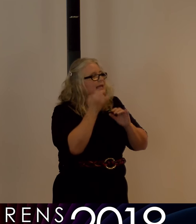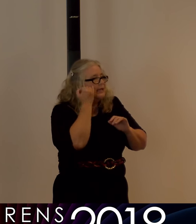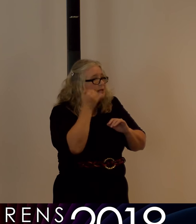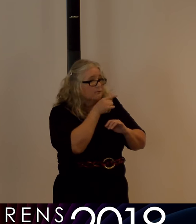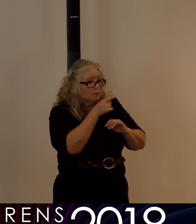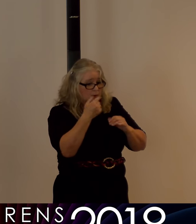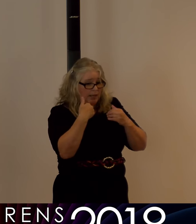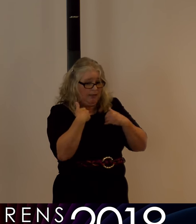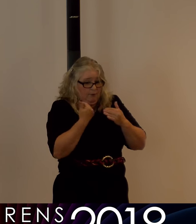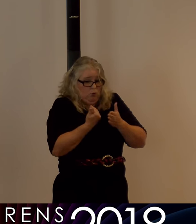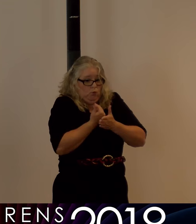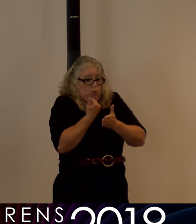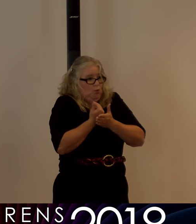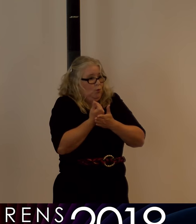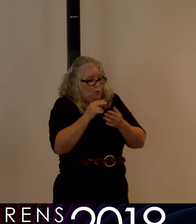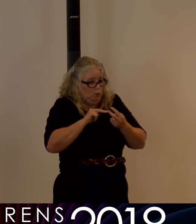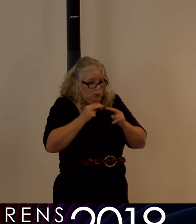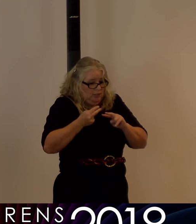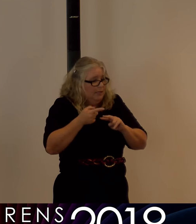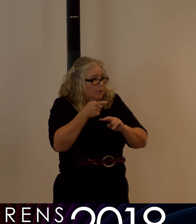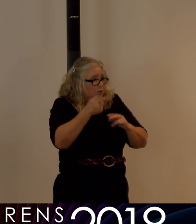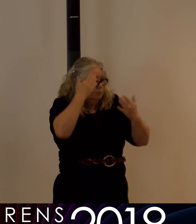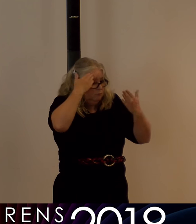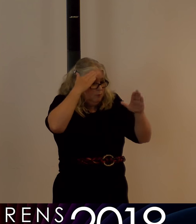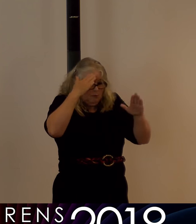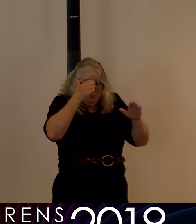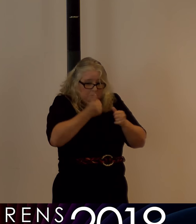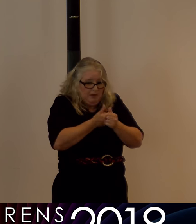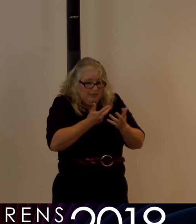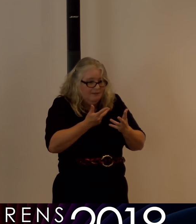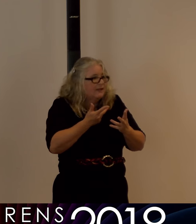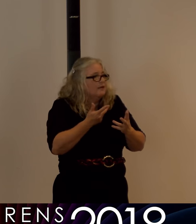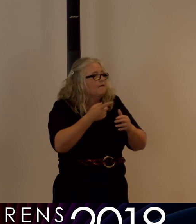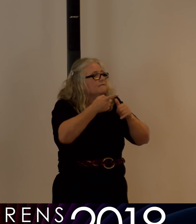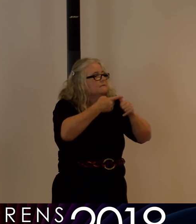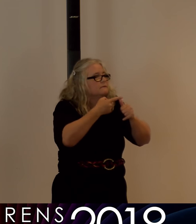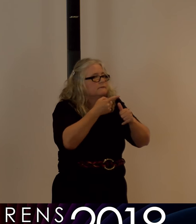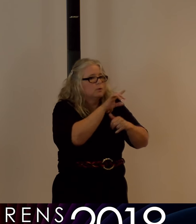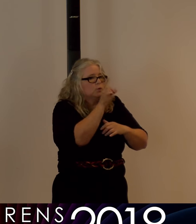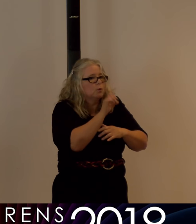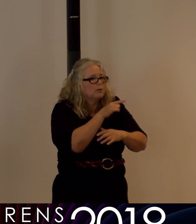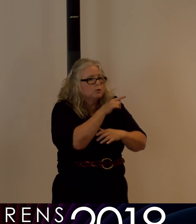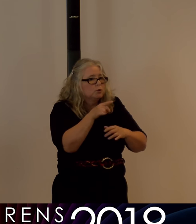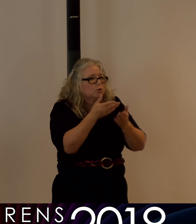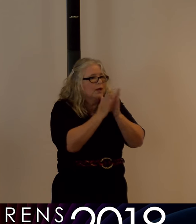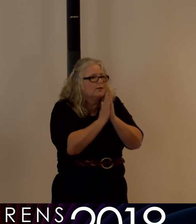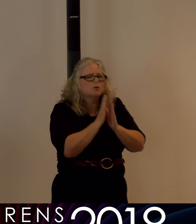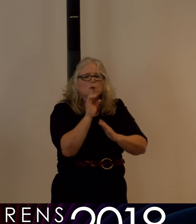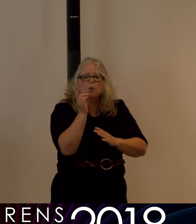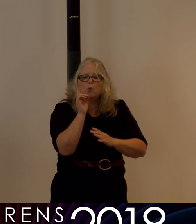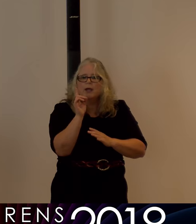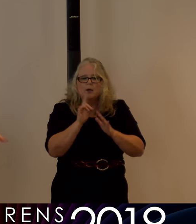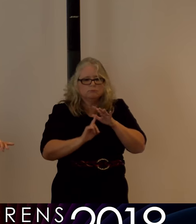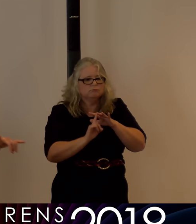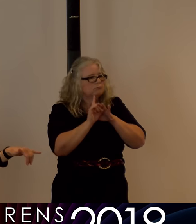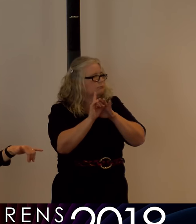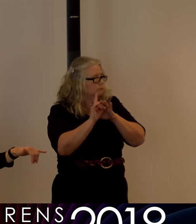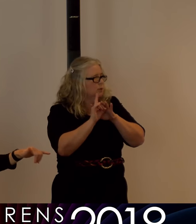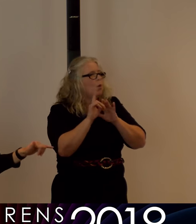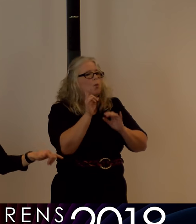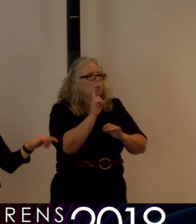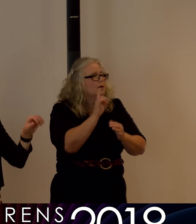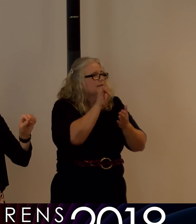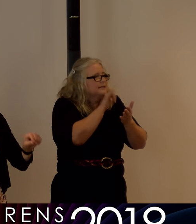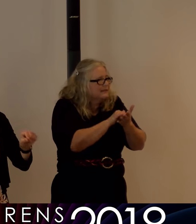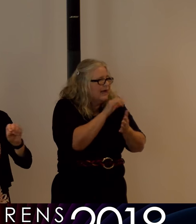and you don't know anything about it, one of the first questions you ask is, where is it expressed? In other words, where does that DNA